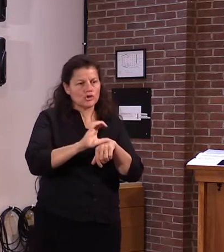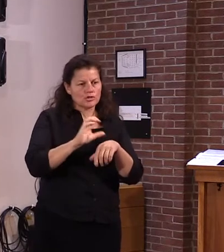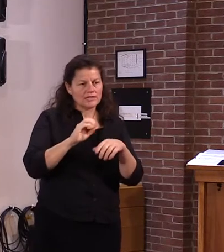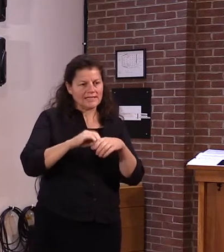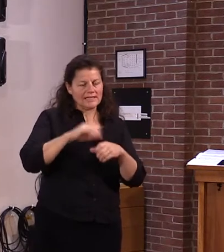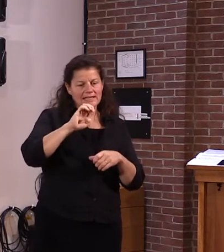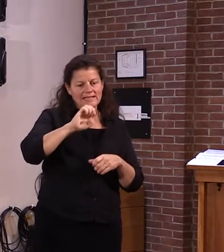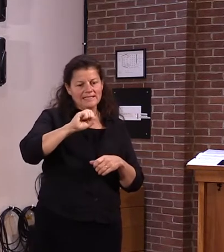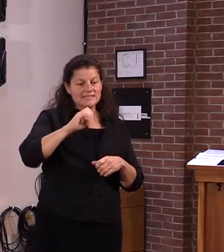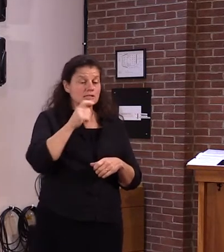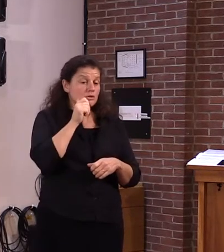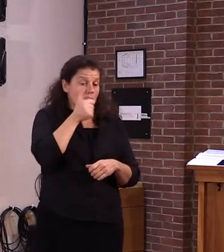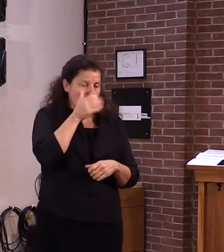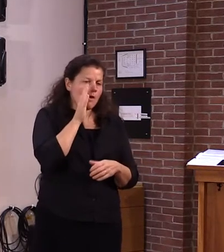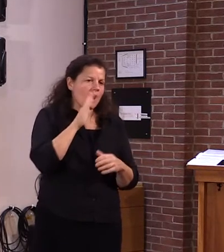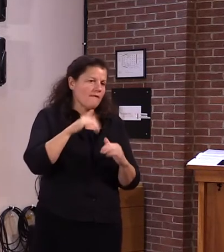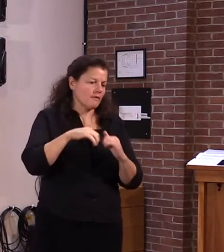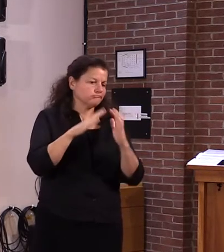Road.